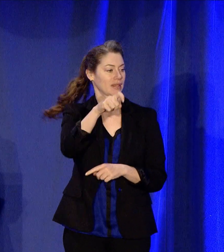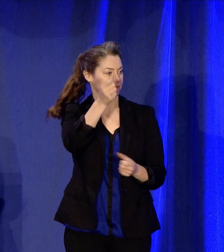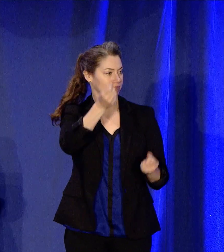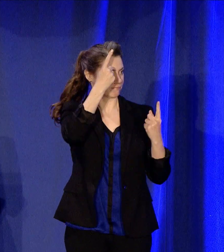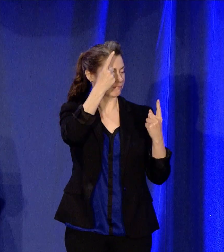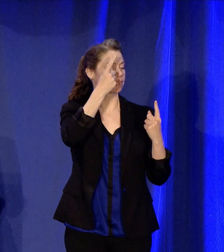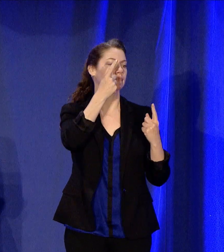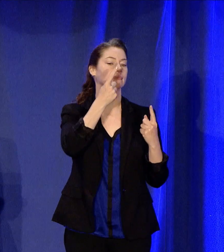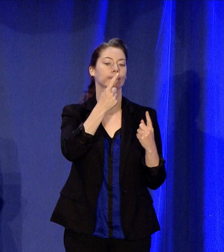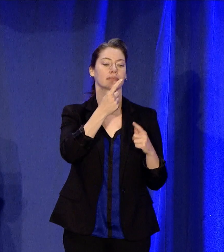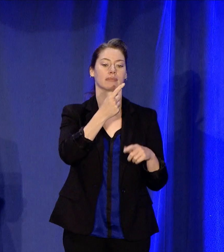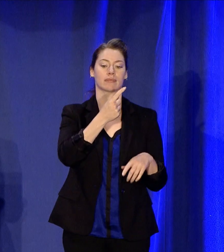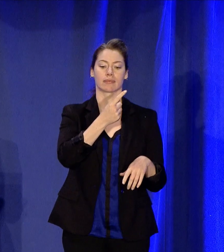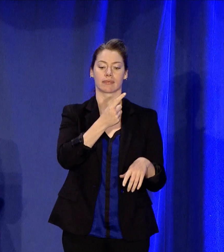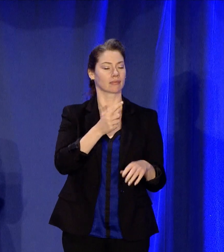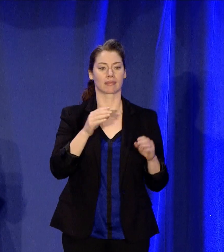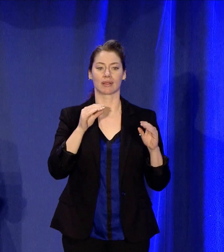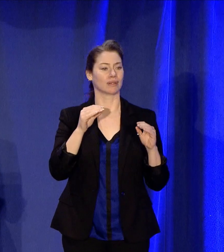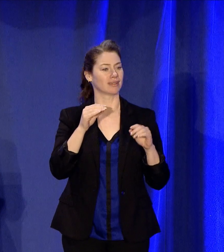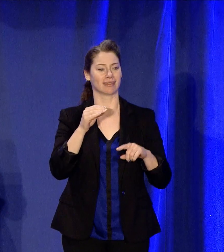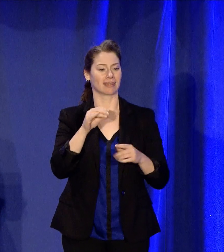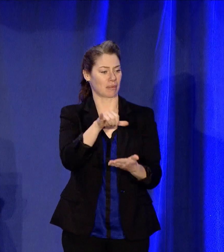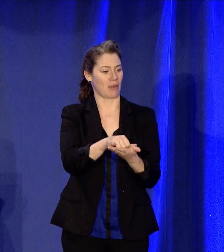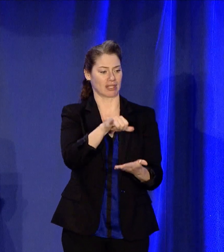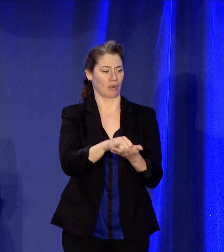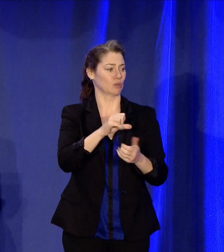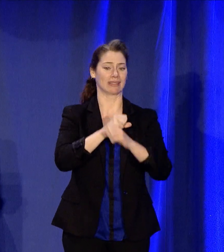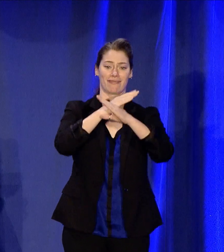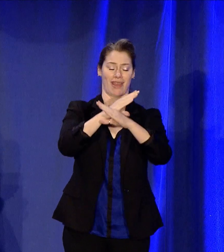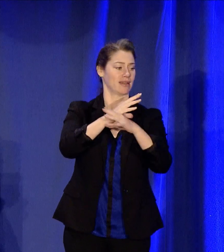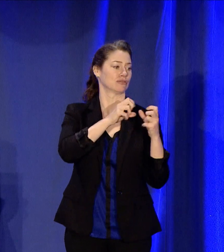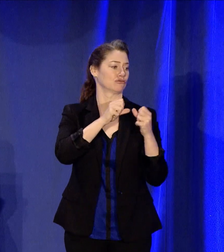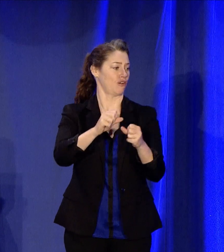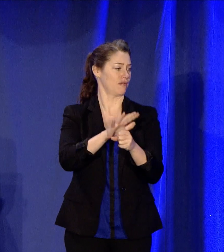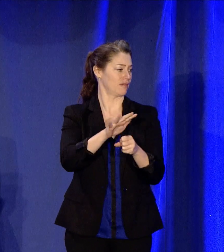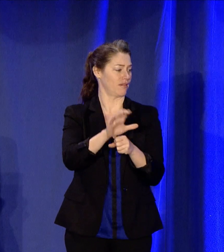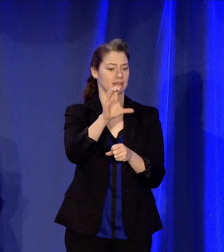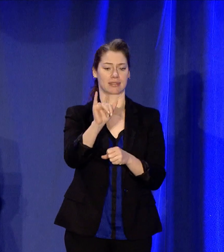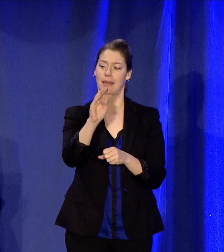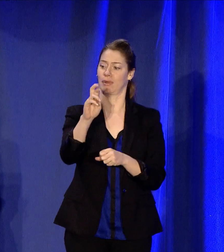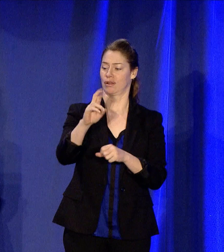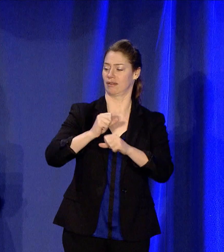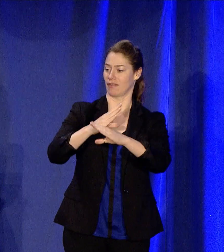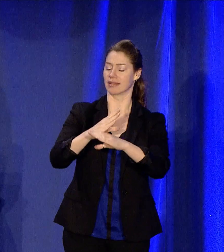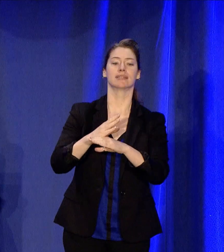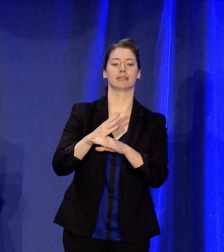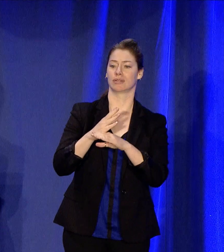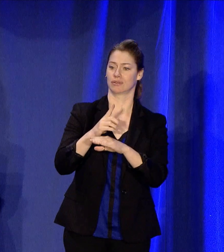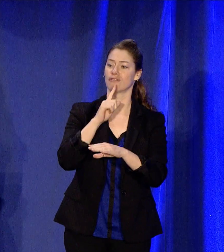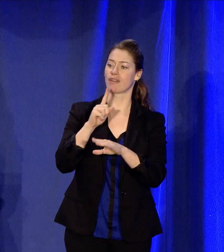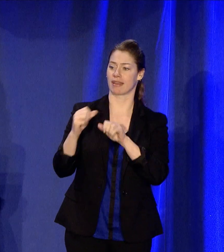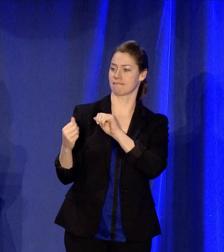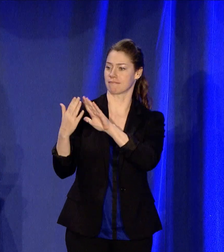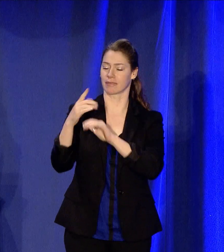understand there's no way to build a cyber defense strong enough to withstand a determined and capable adversary.